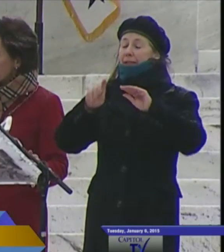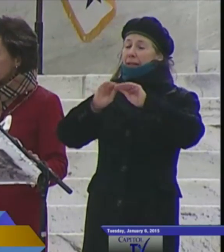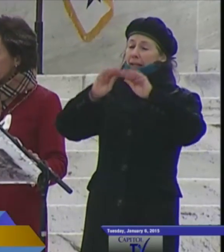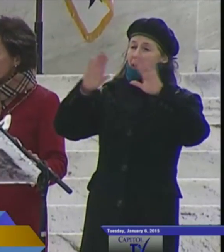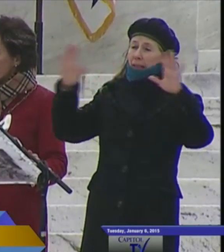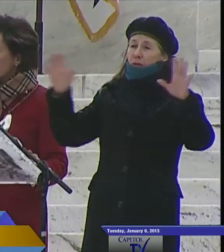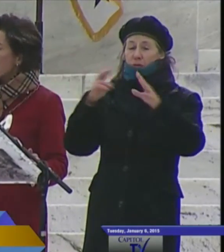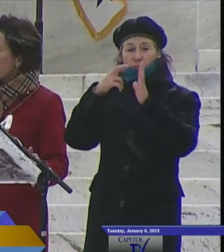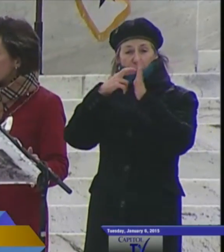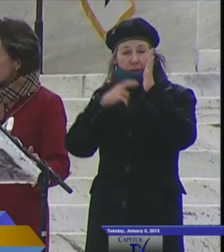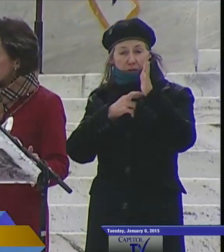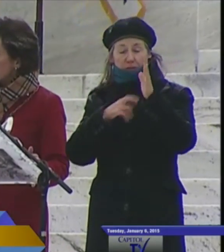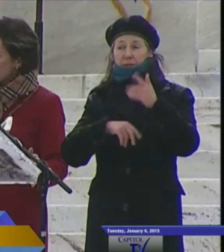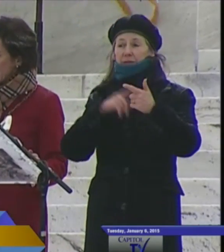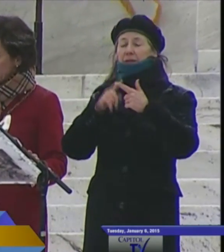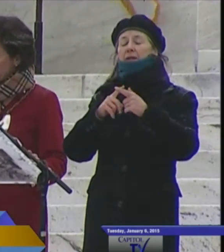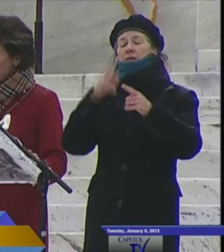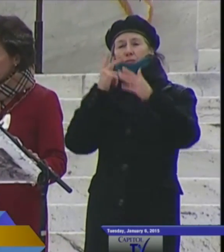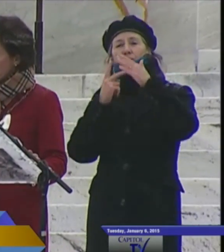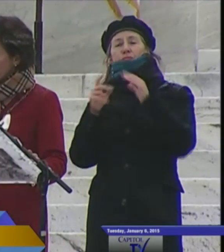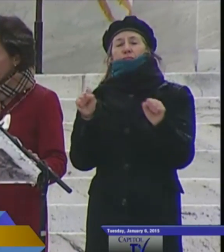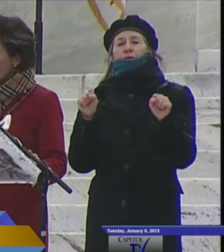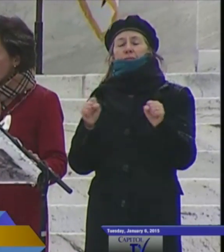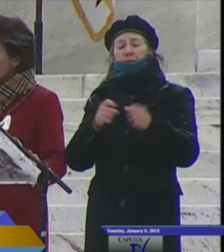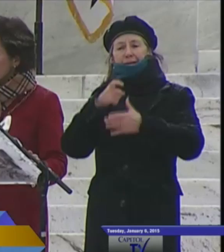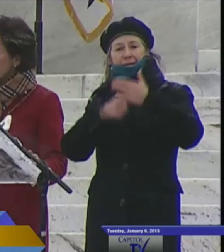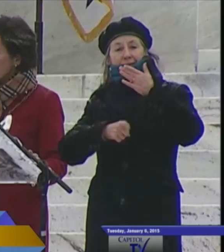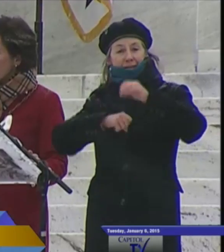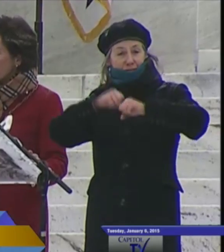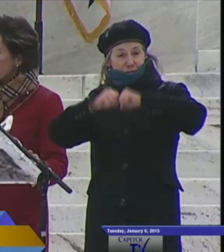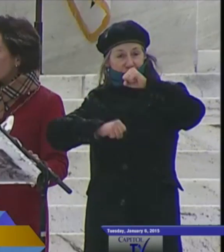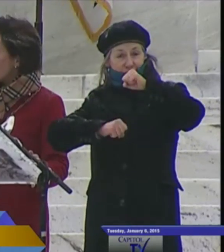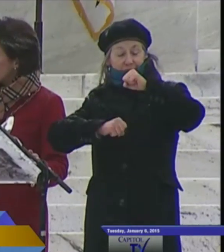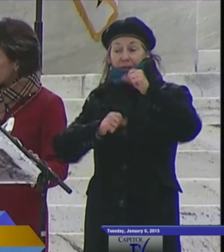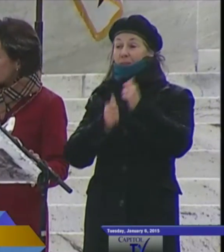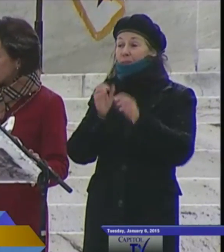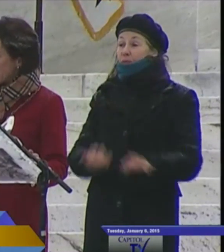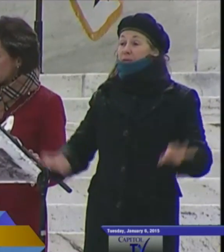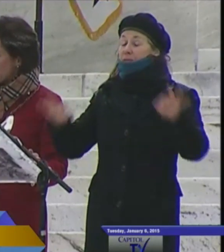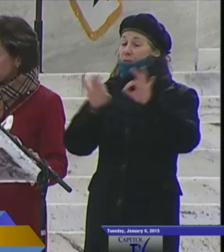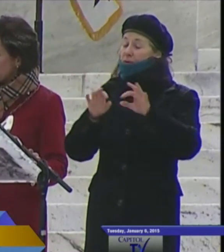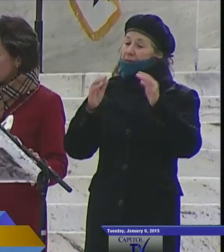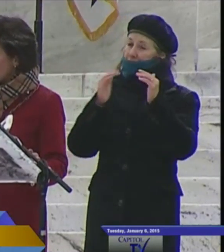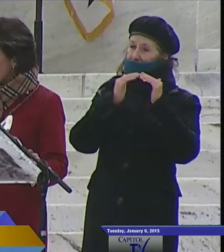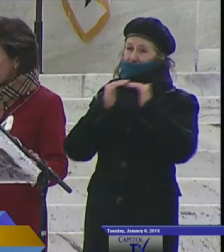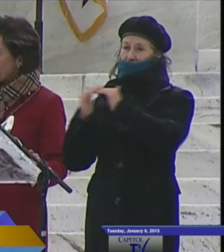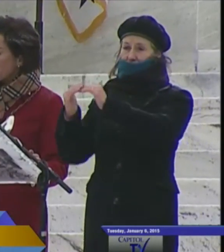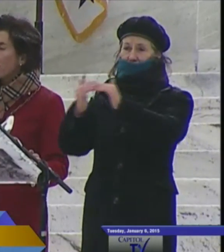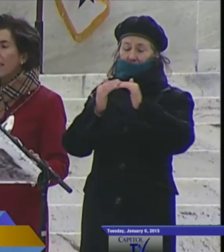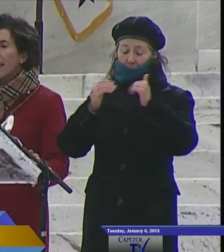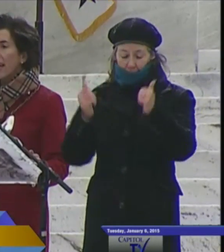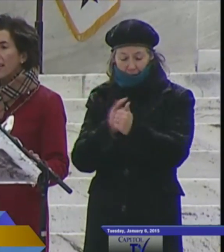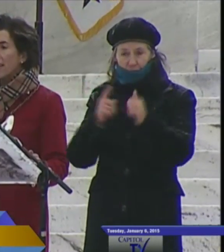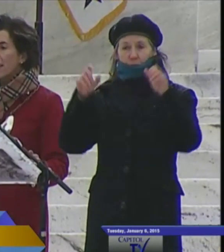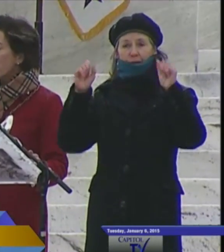streamlined regulations and a predictable tax structure. And perhaps most important, a level playing field where everyone can